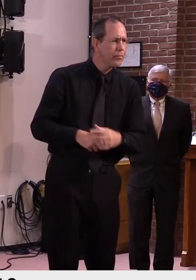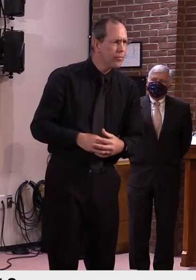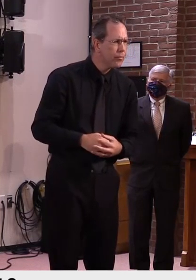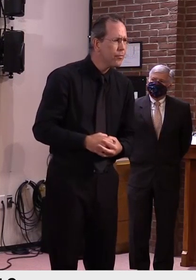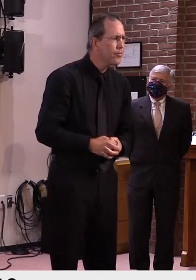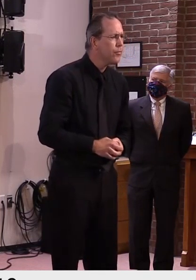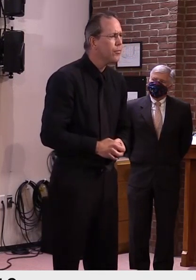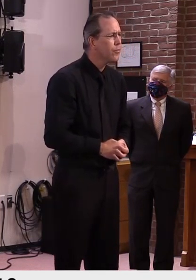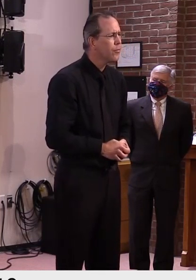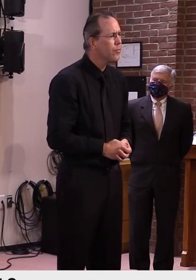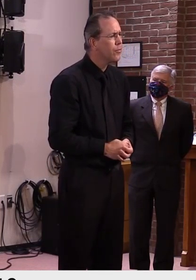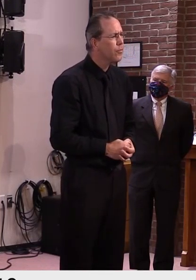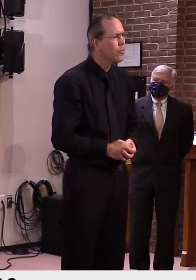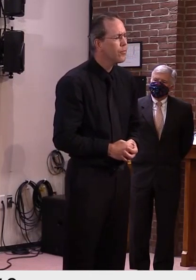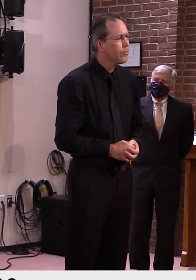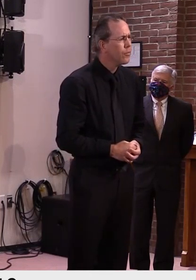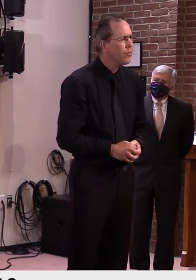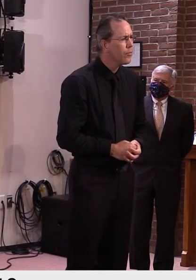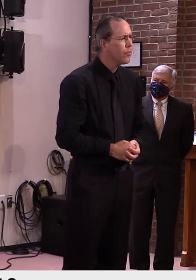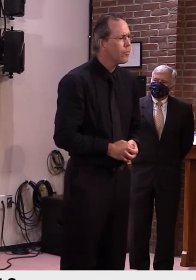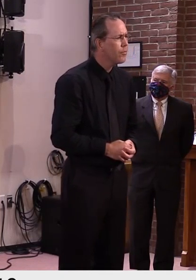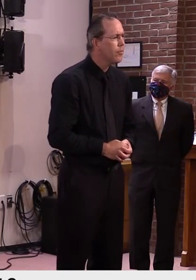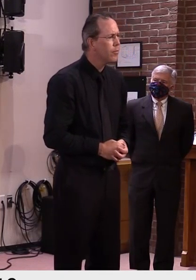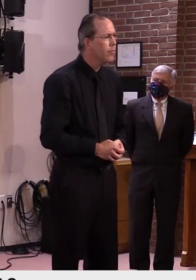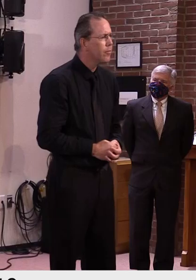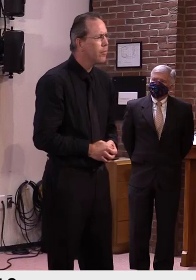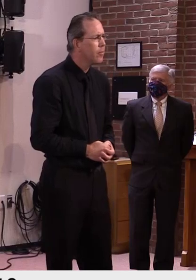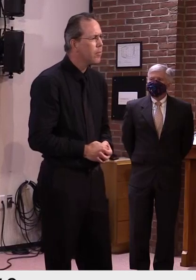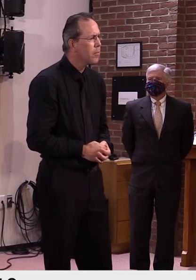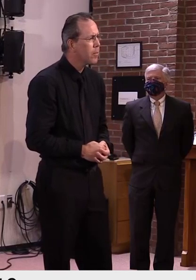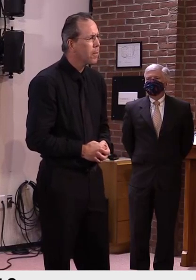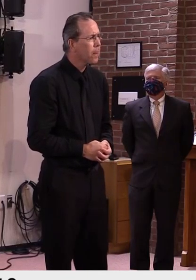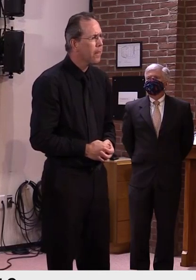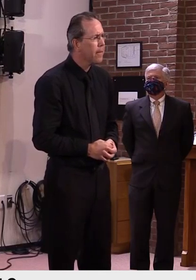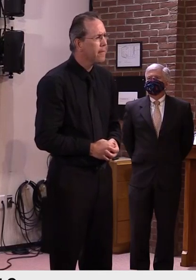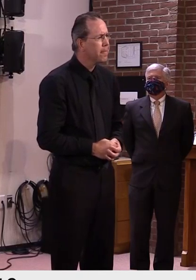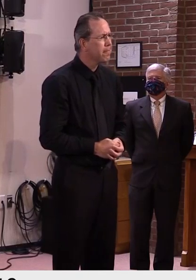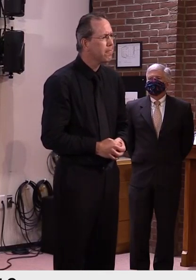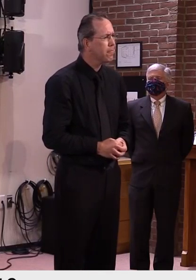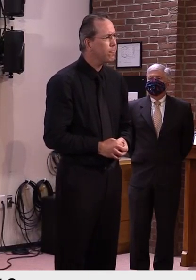is. It's not reported on the Department of Health's new